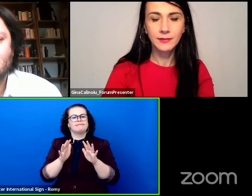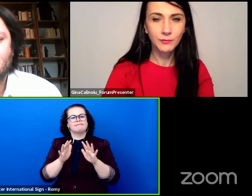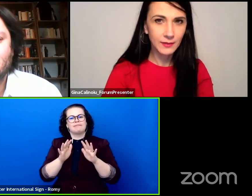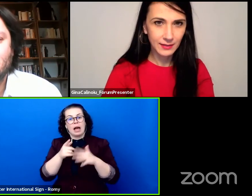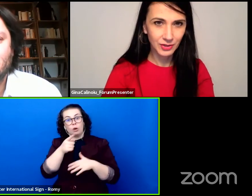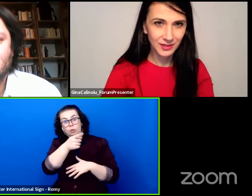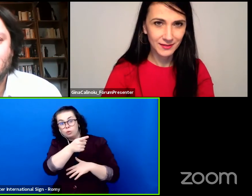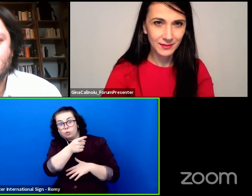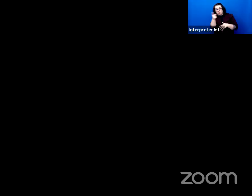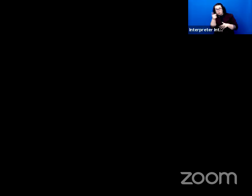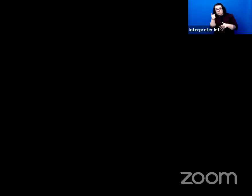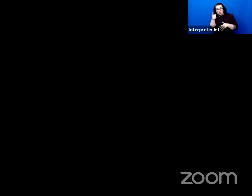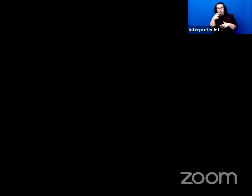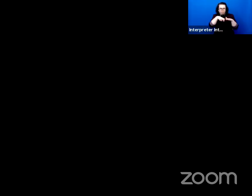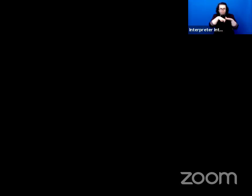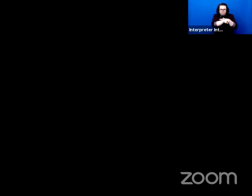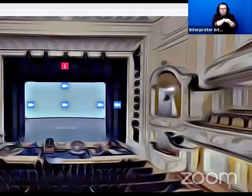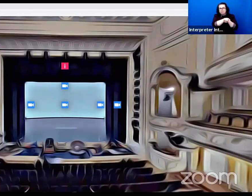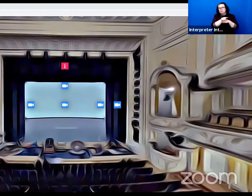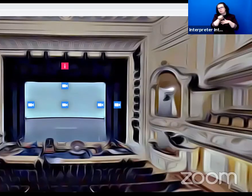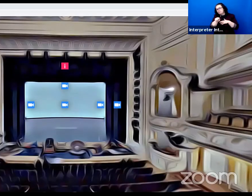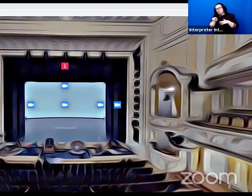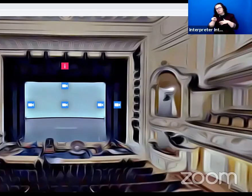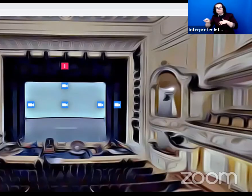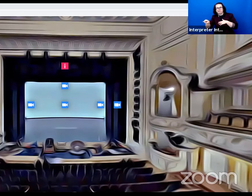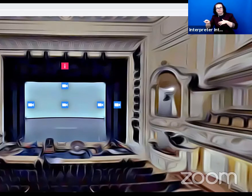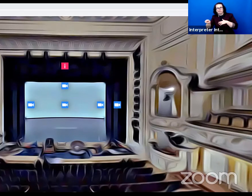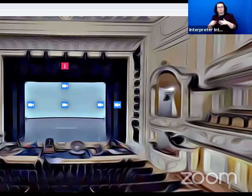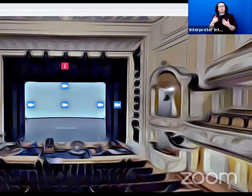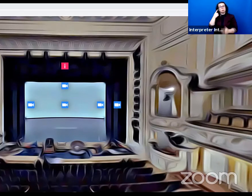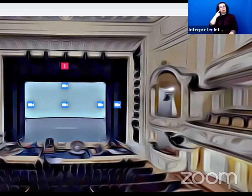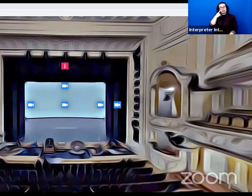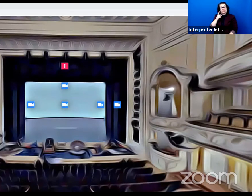get to the sessions. So on the forum platform,